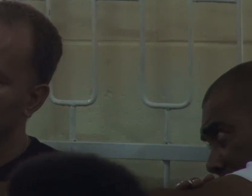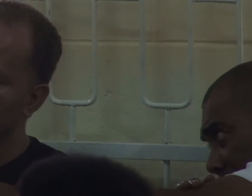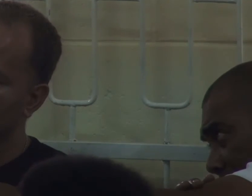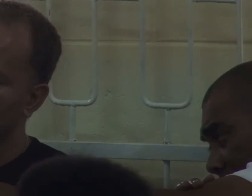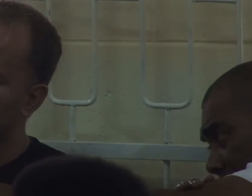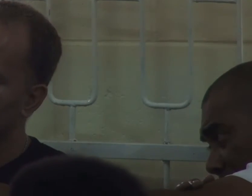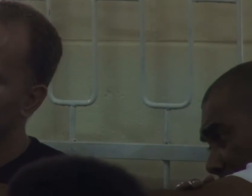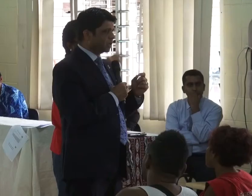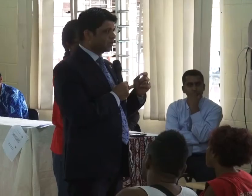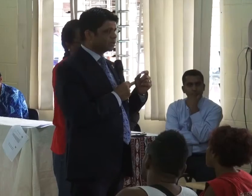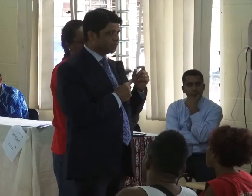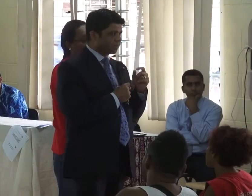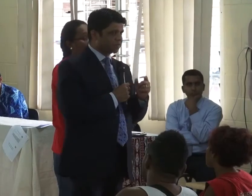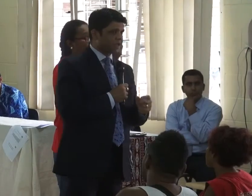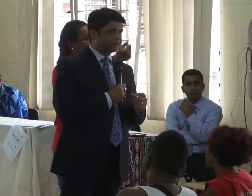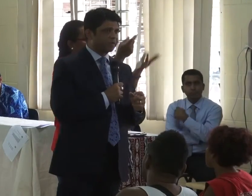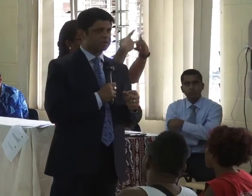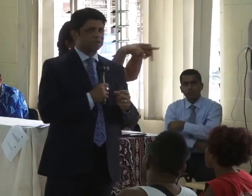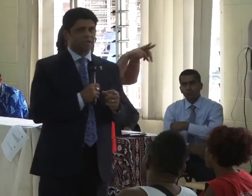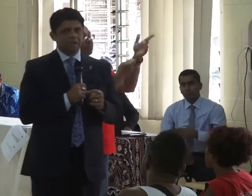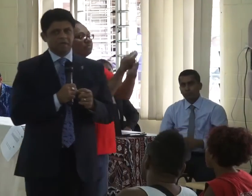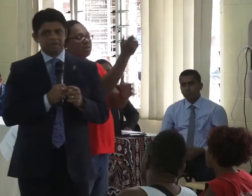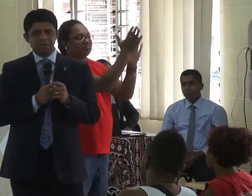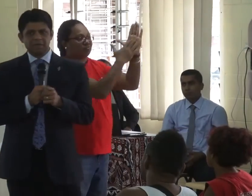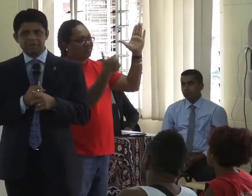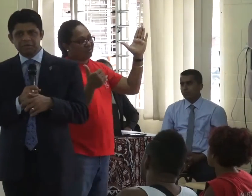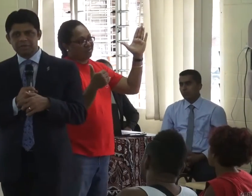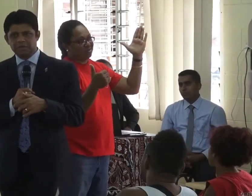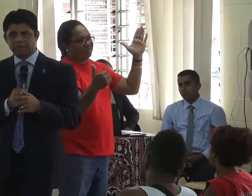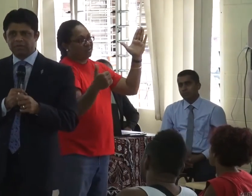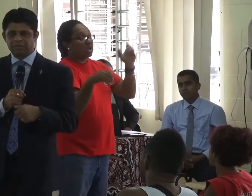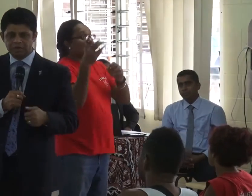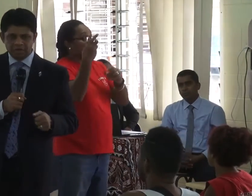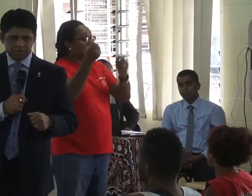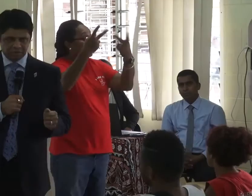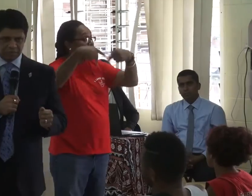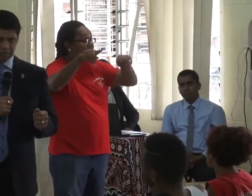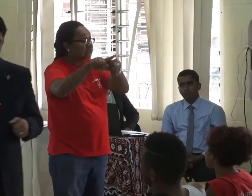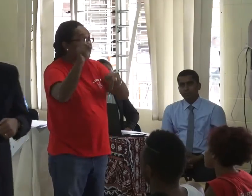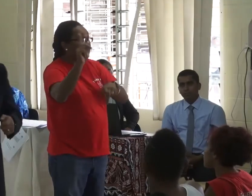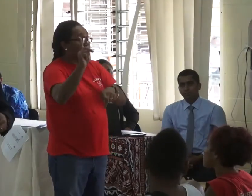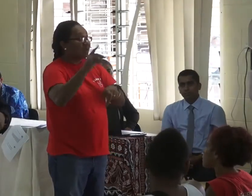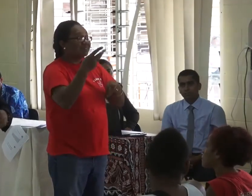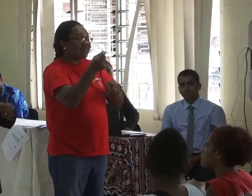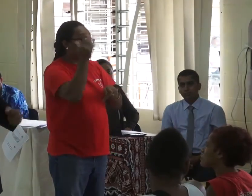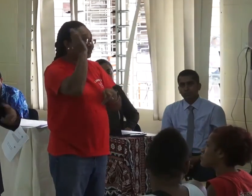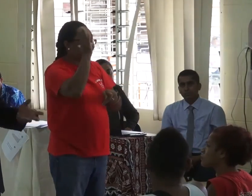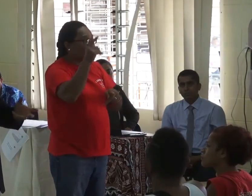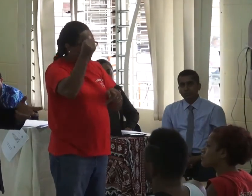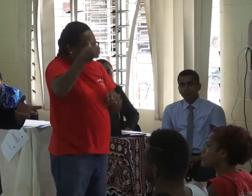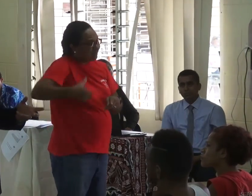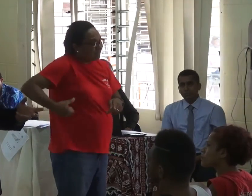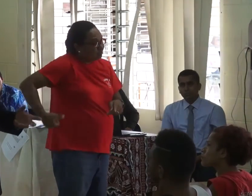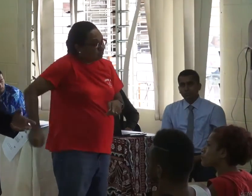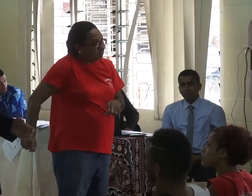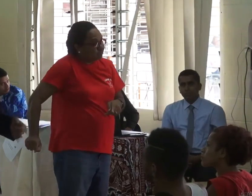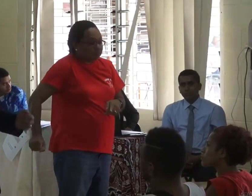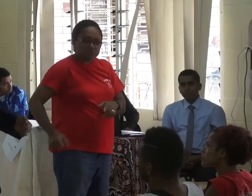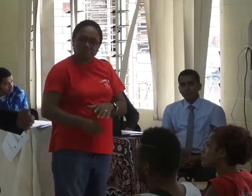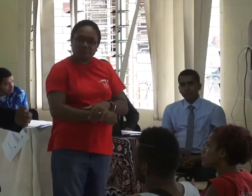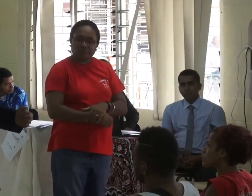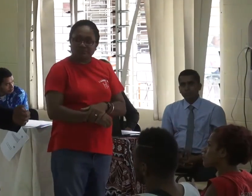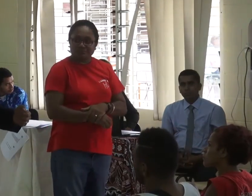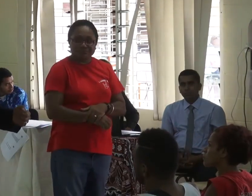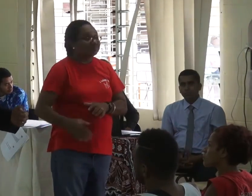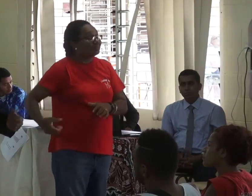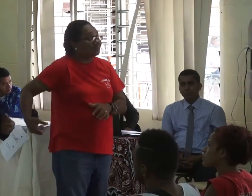the areas we pay for carriers. In some areas we actually pay for the, some schools, they go to school on, some students, on